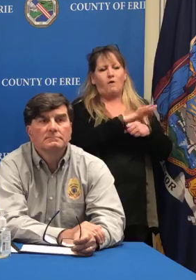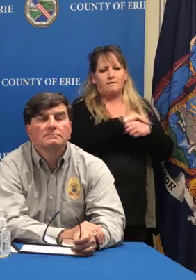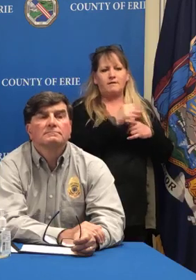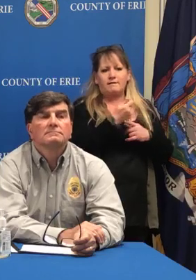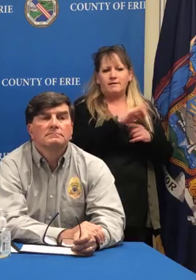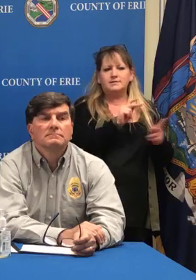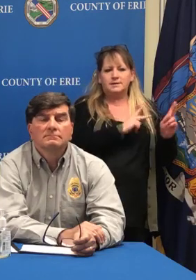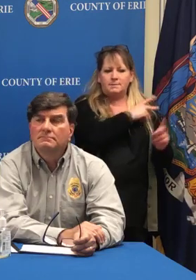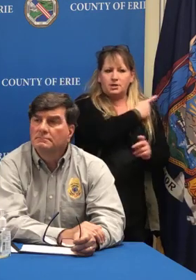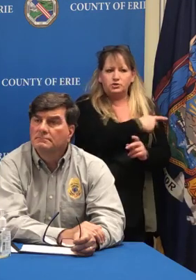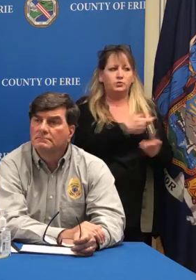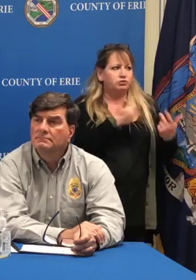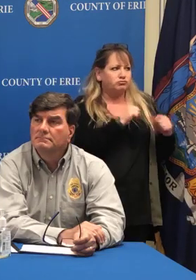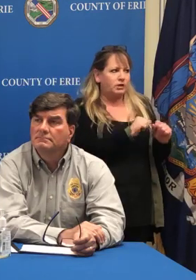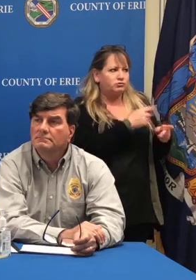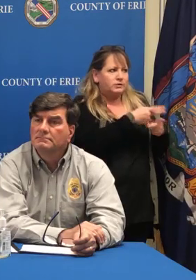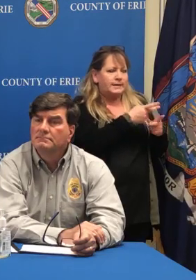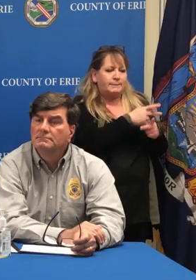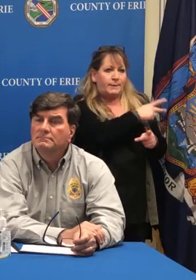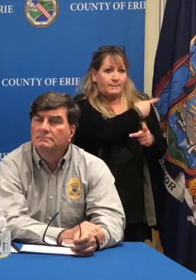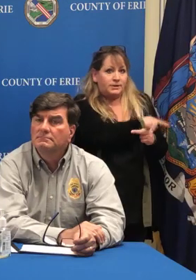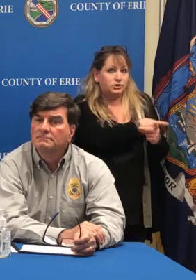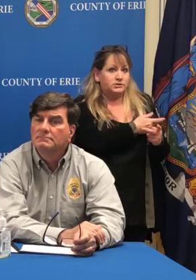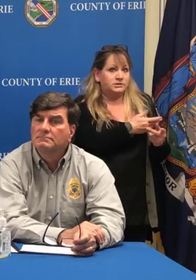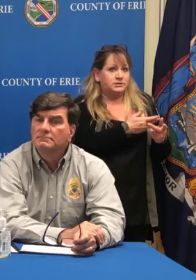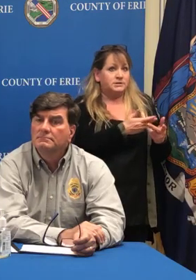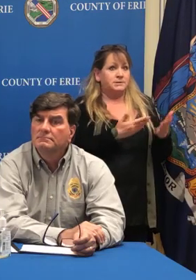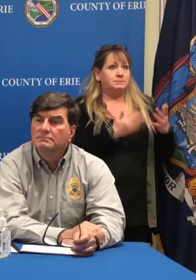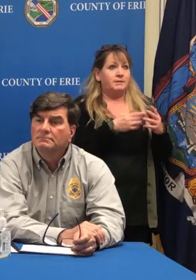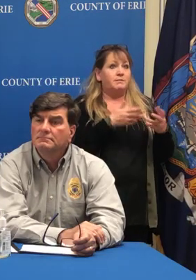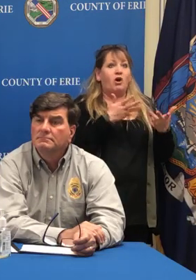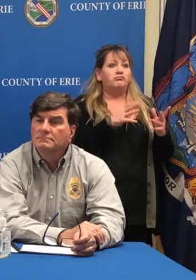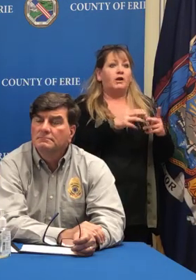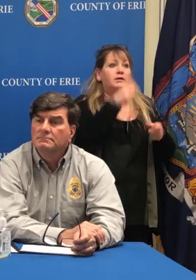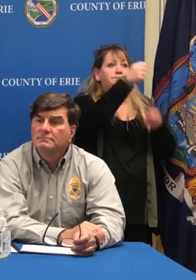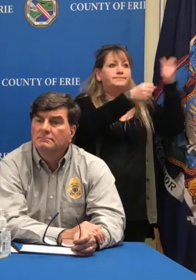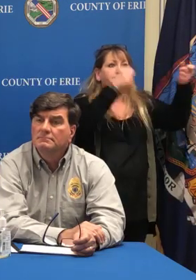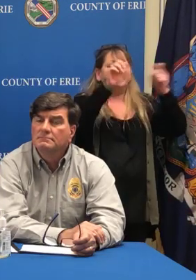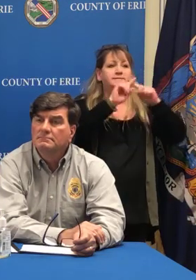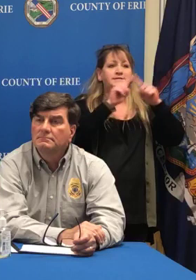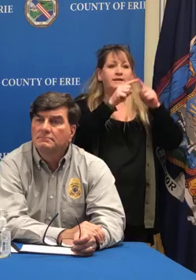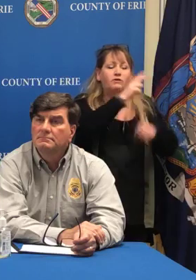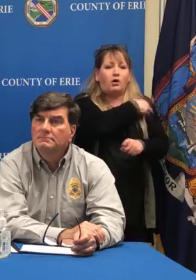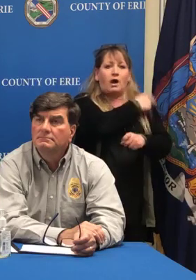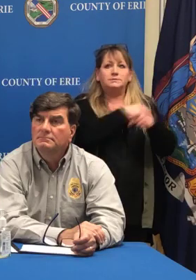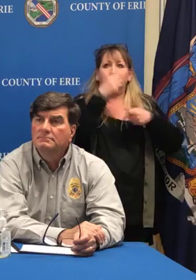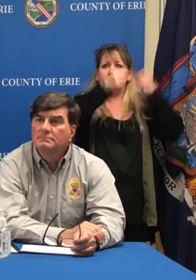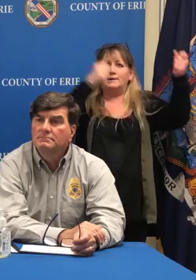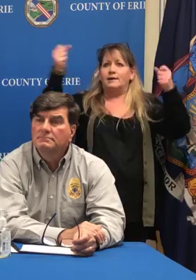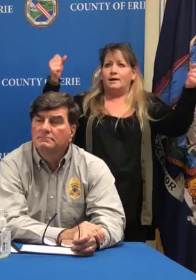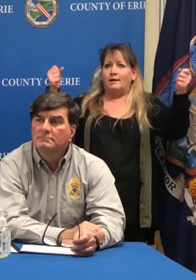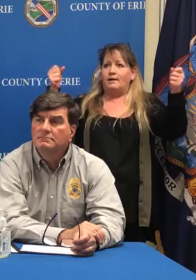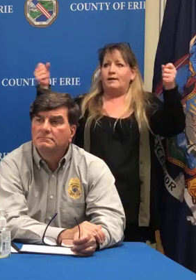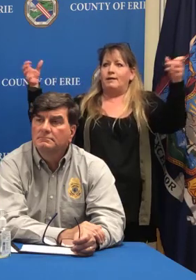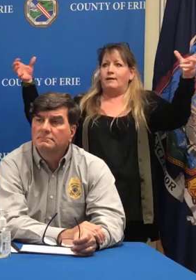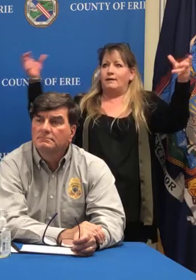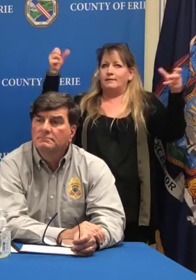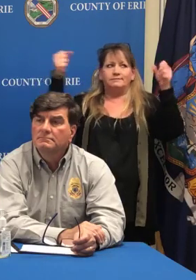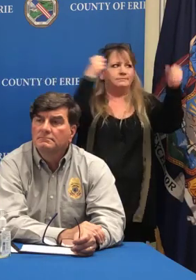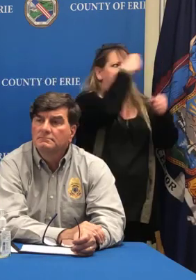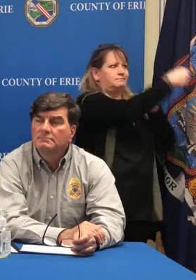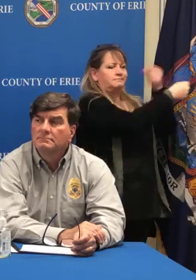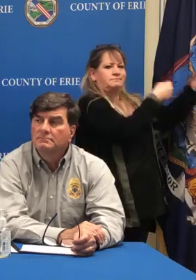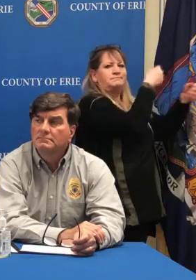is to keep the COVID-19 patients that may be in hospitals out of the general population and put them into a hospital where it's solely